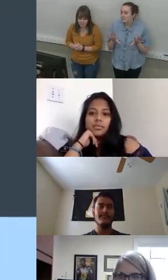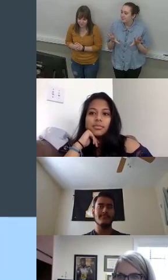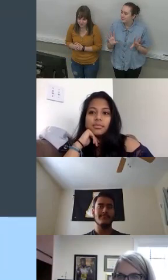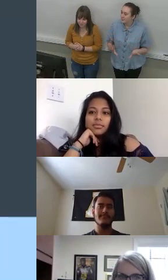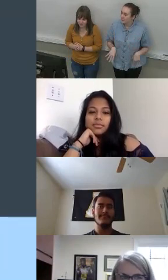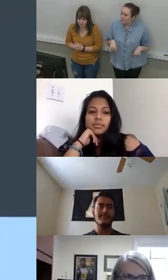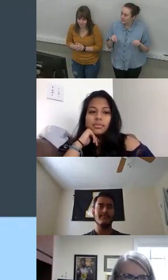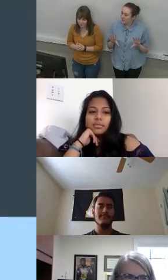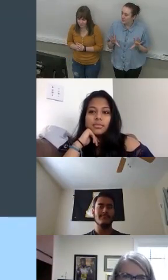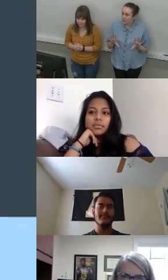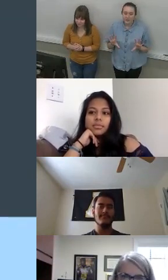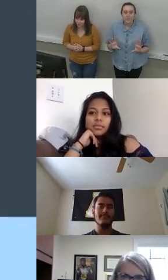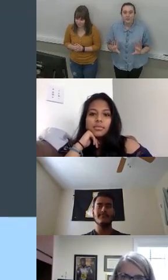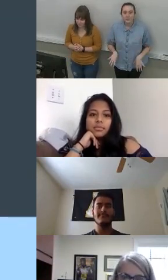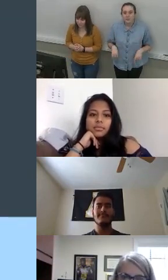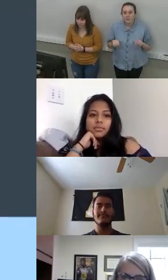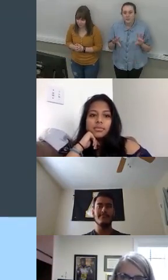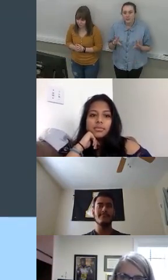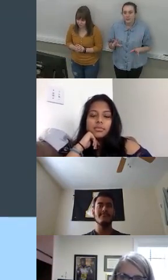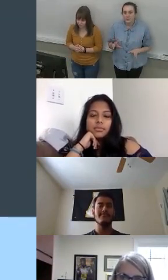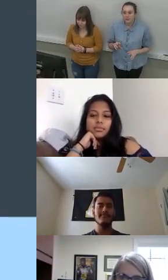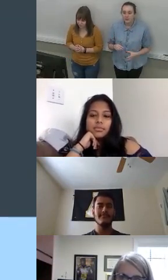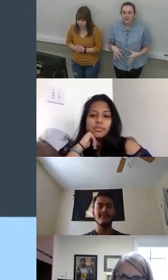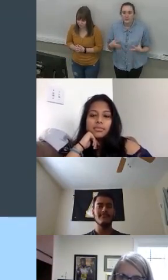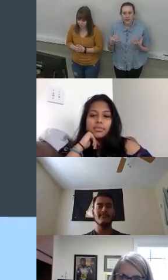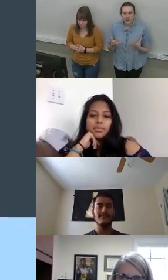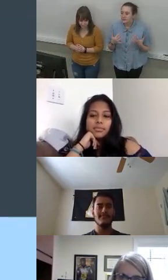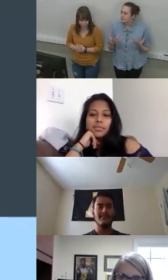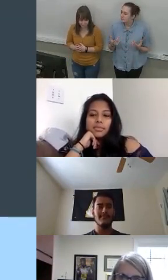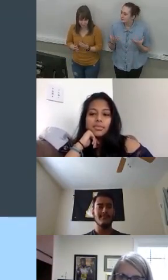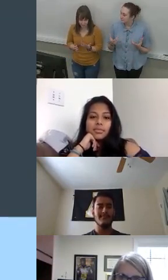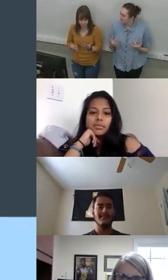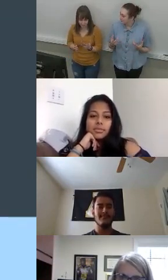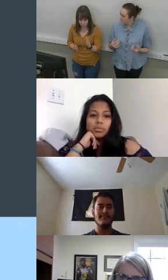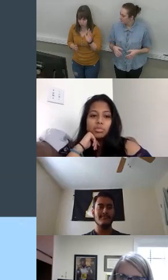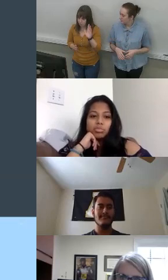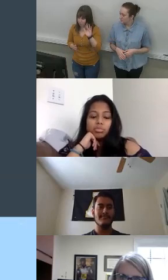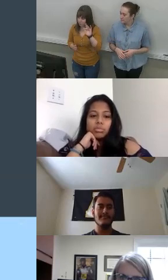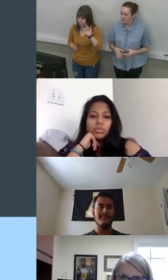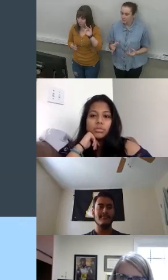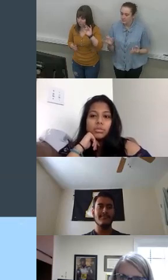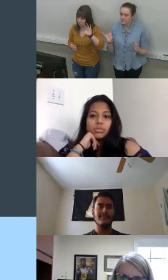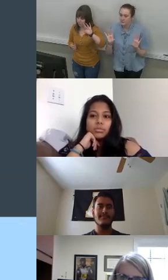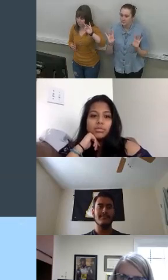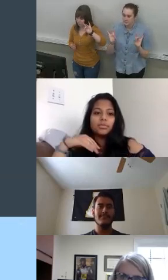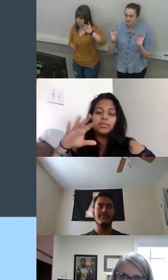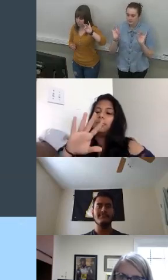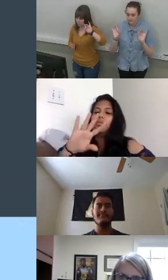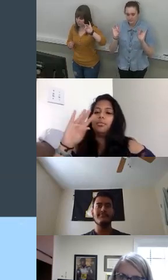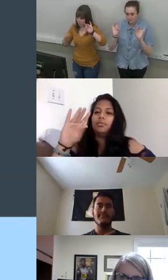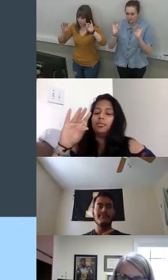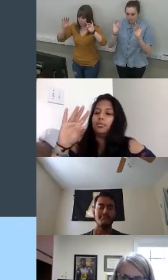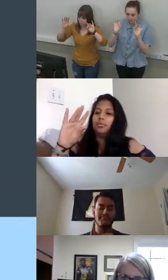Australia, regarding the Australian fires. It's your middle finger and it's your